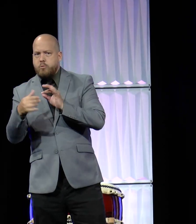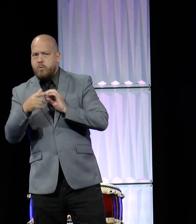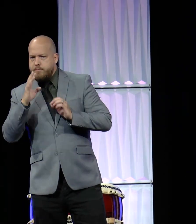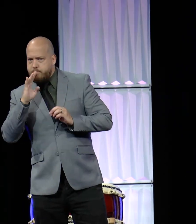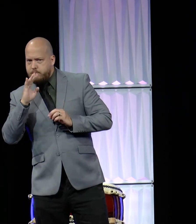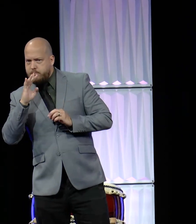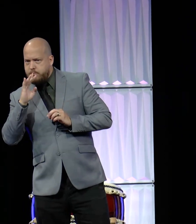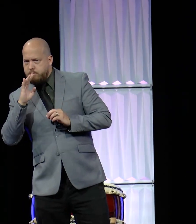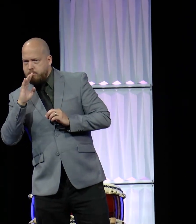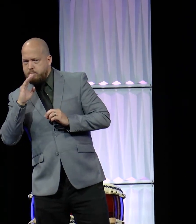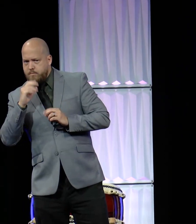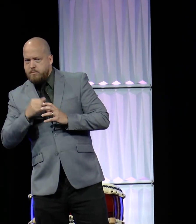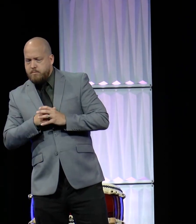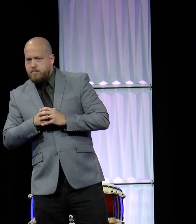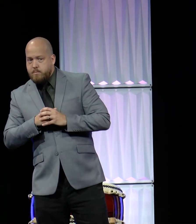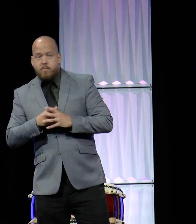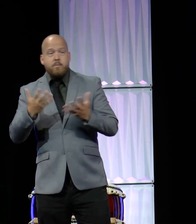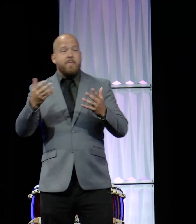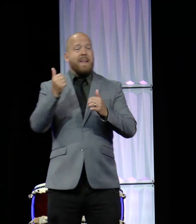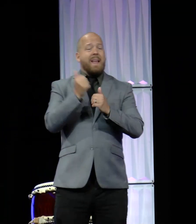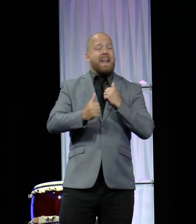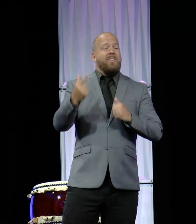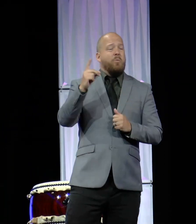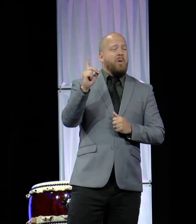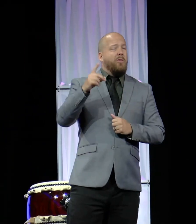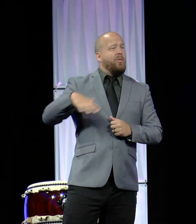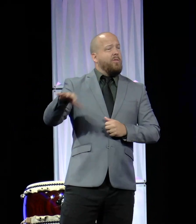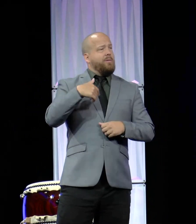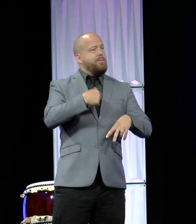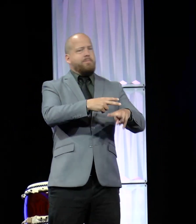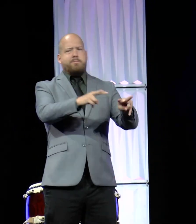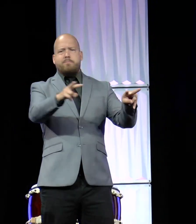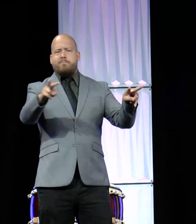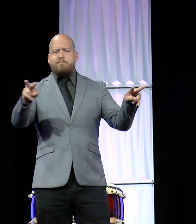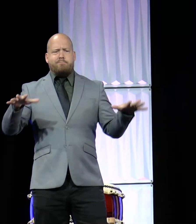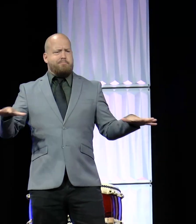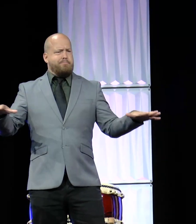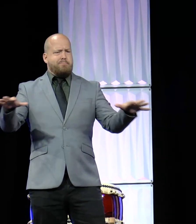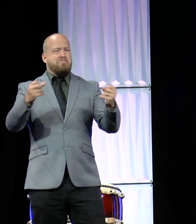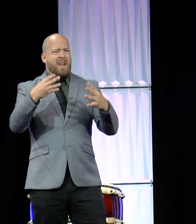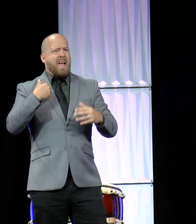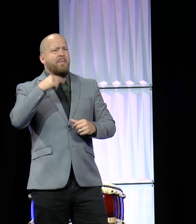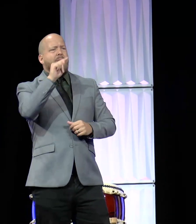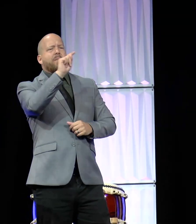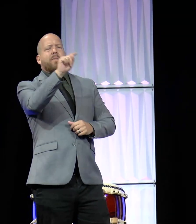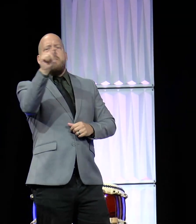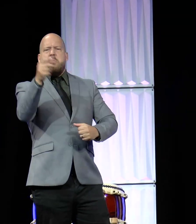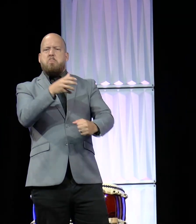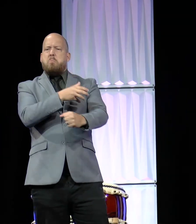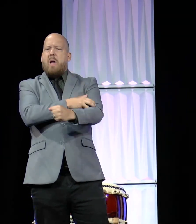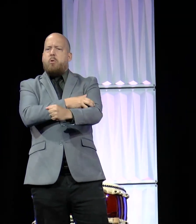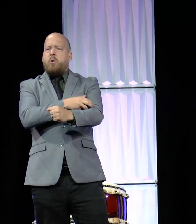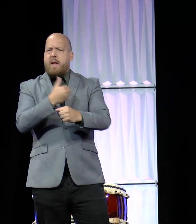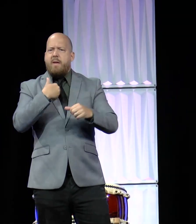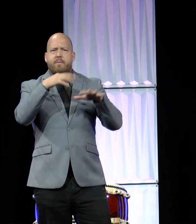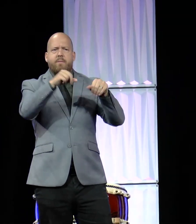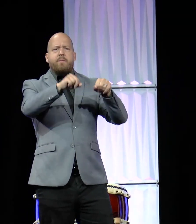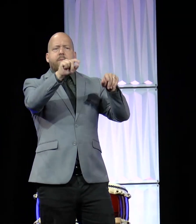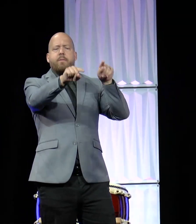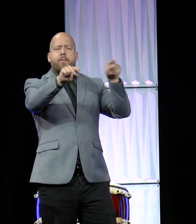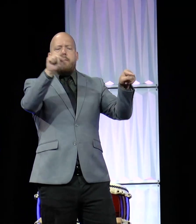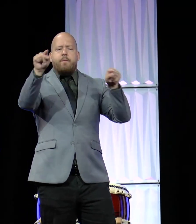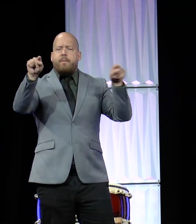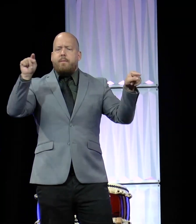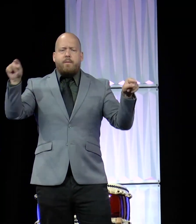Everywhere I looked in the places of power when I was growing up had the Queen